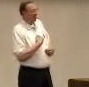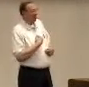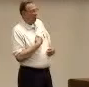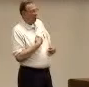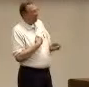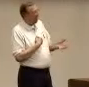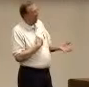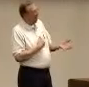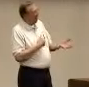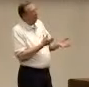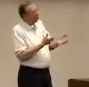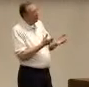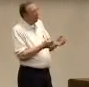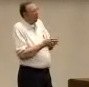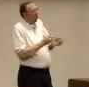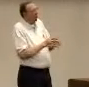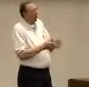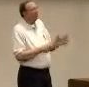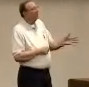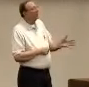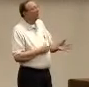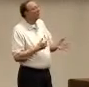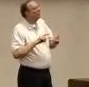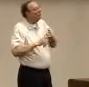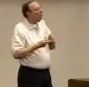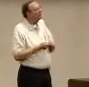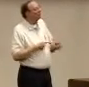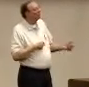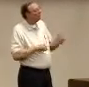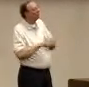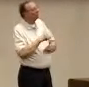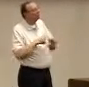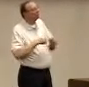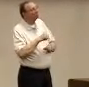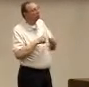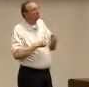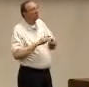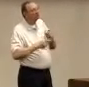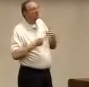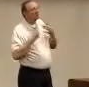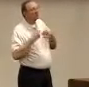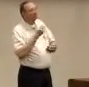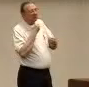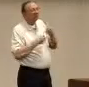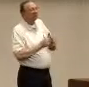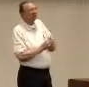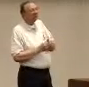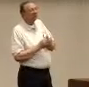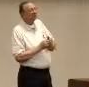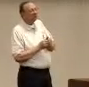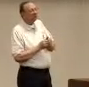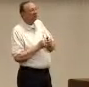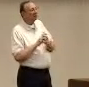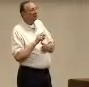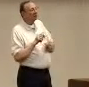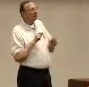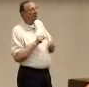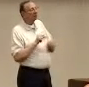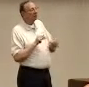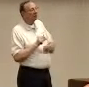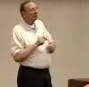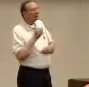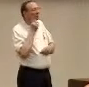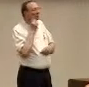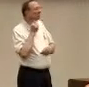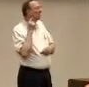gain or for more than just a convert, they would listen. And so that's what we started doing. We started having people over for a meal. So Danny came to